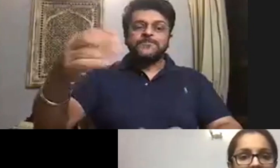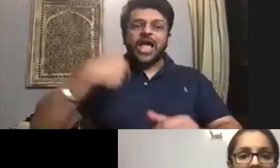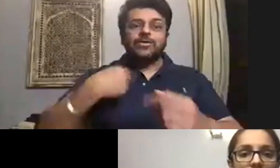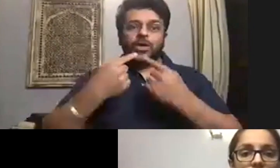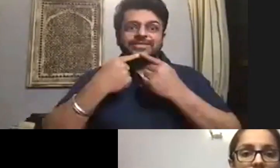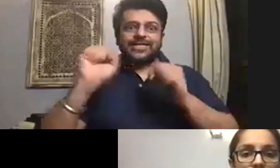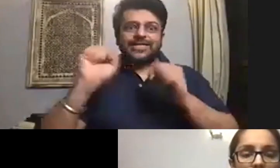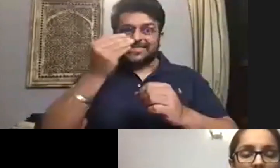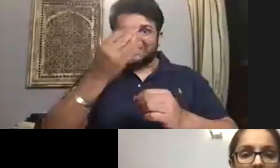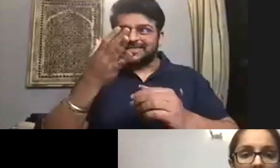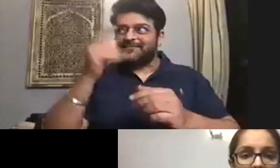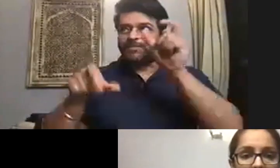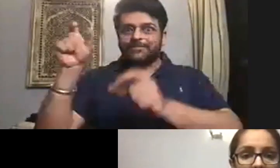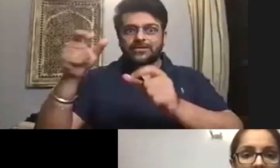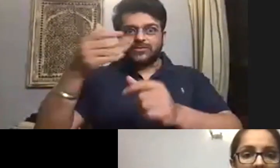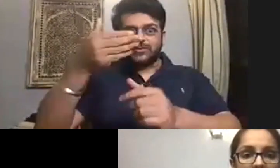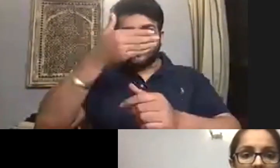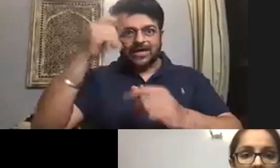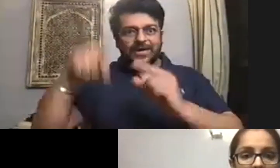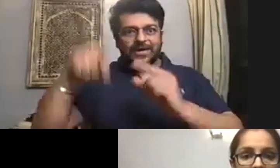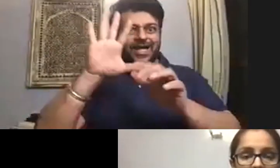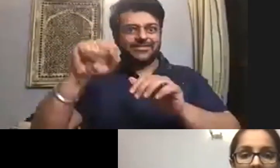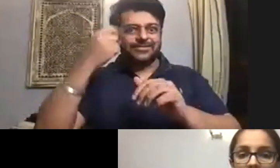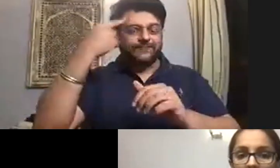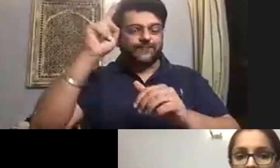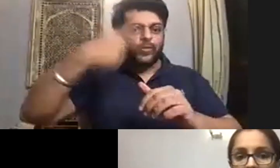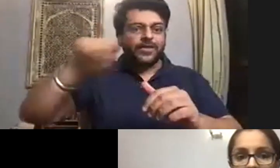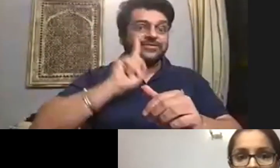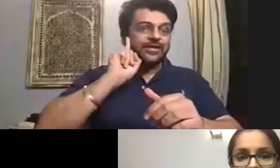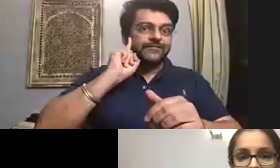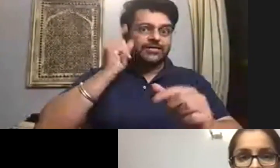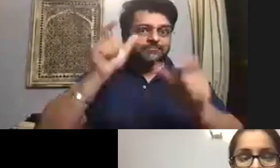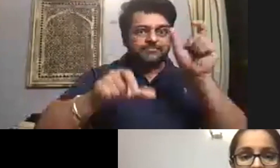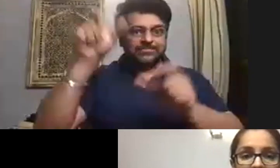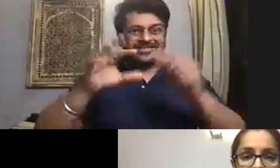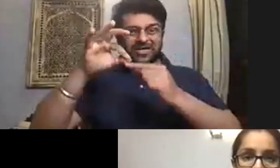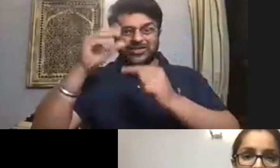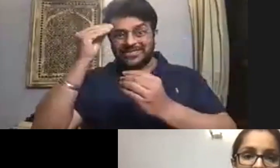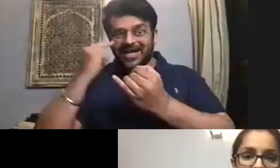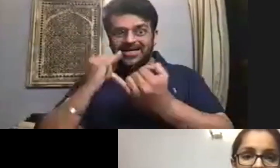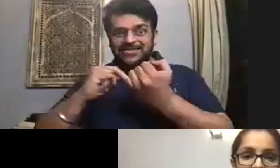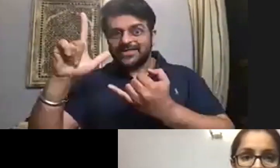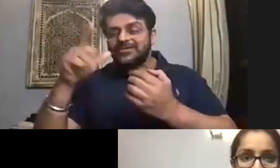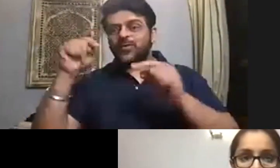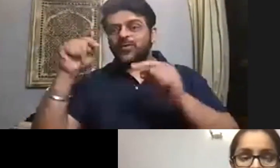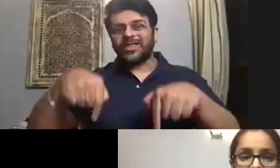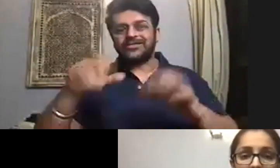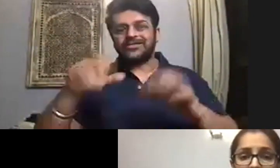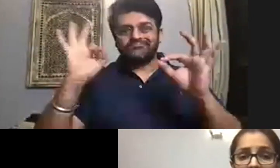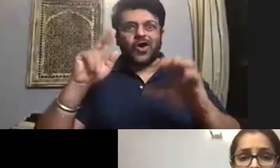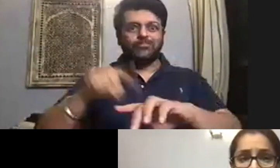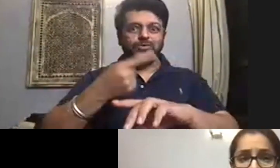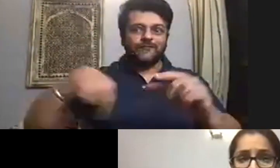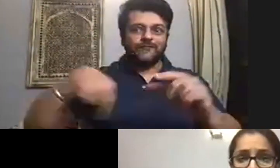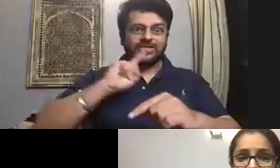All right. So, Dr. Alim here, I would just, I know people sometimes, forget access,